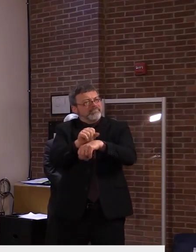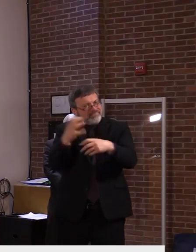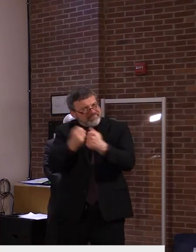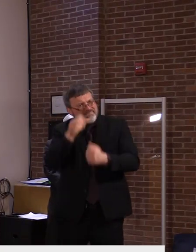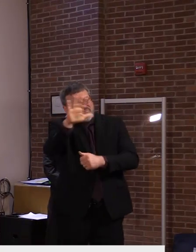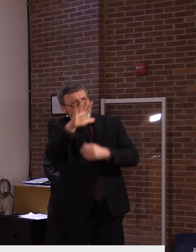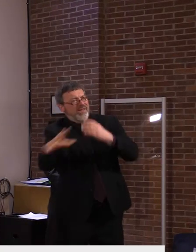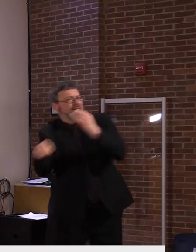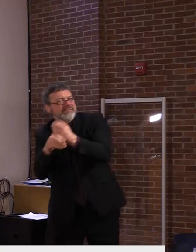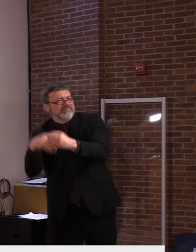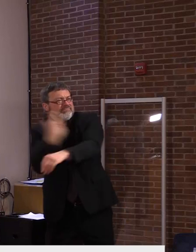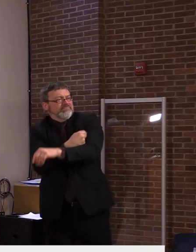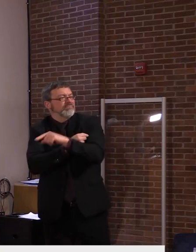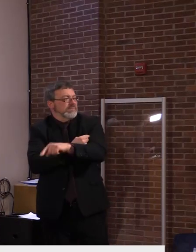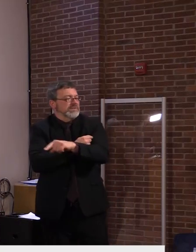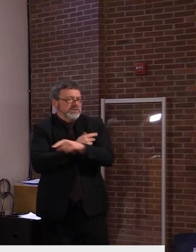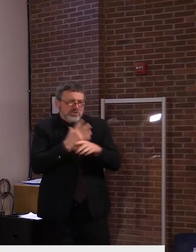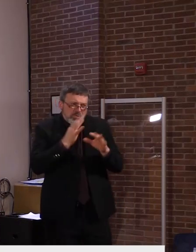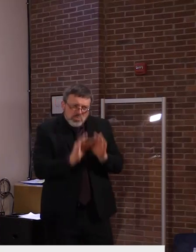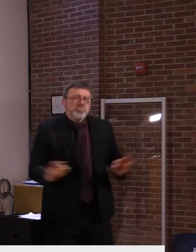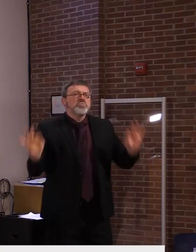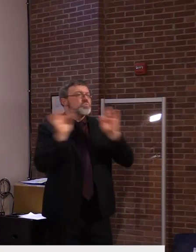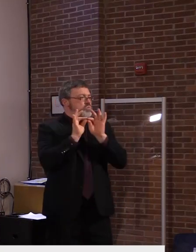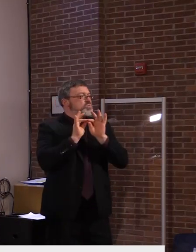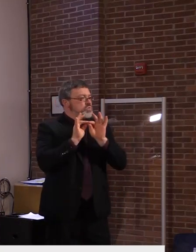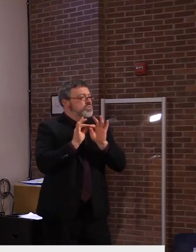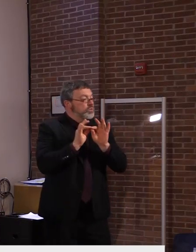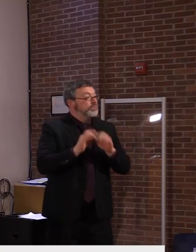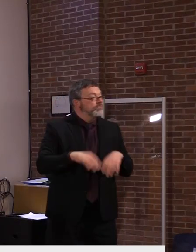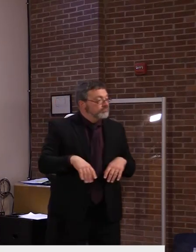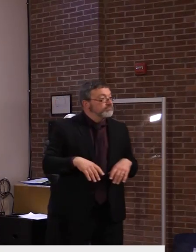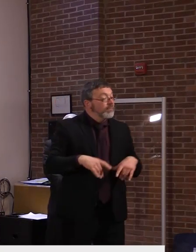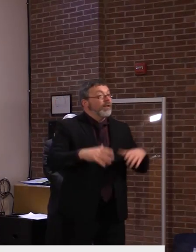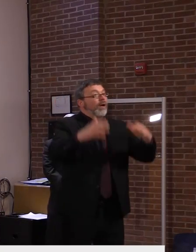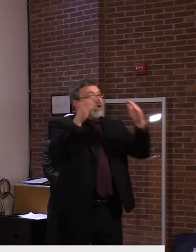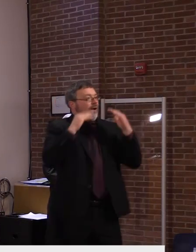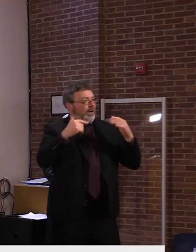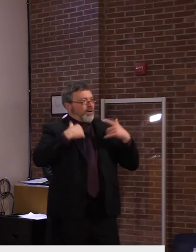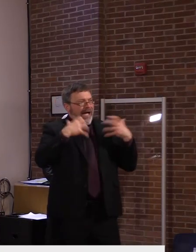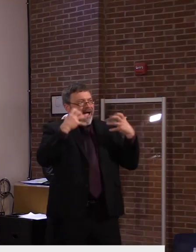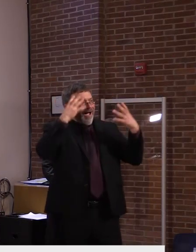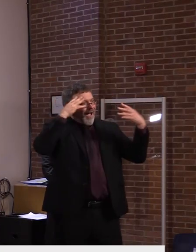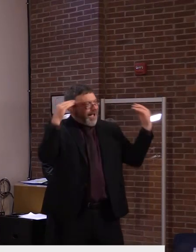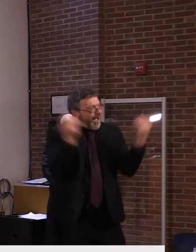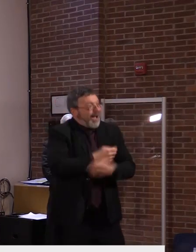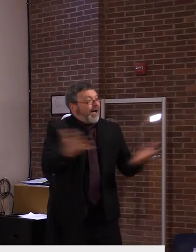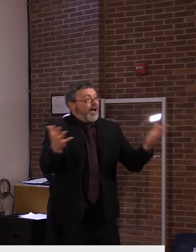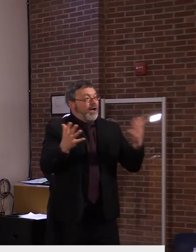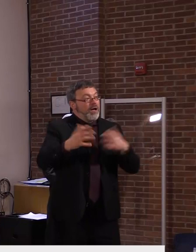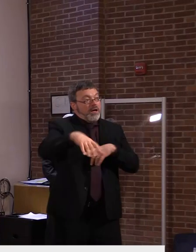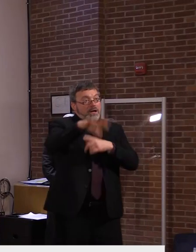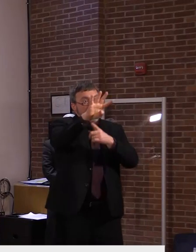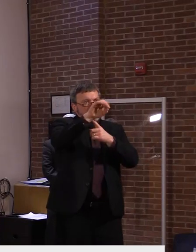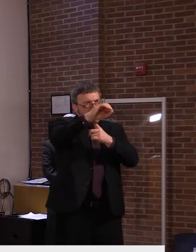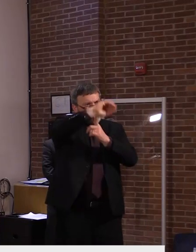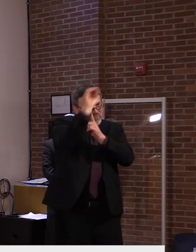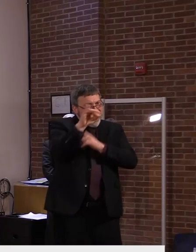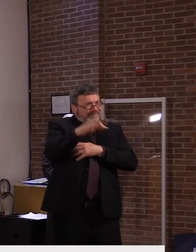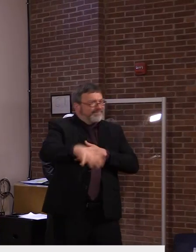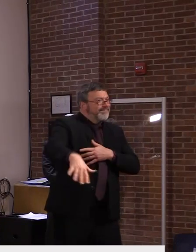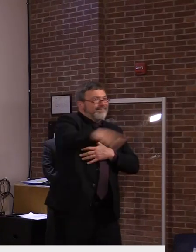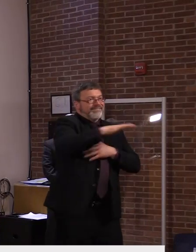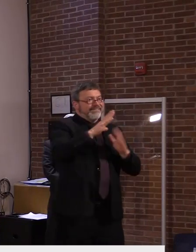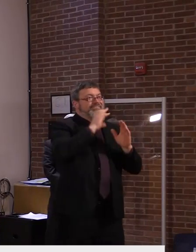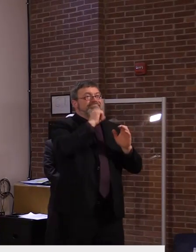healthvermont.gov/myvaccine. We're also excited that nearly 40% of kids age 5 to 11 in Vermont have